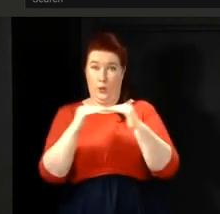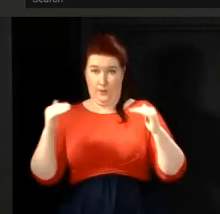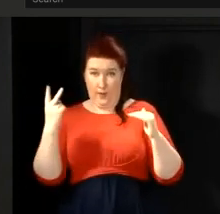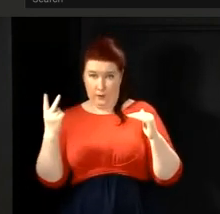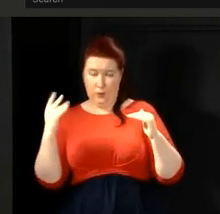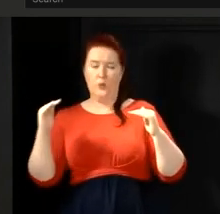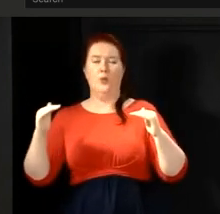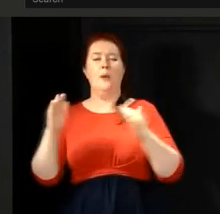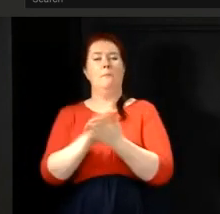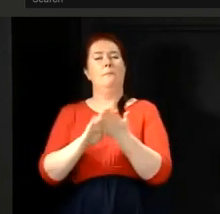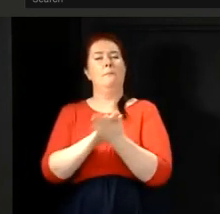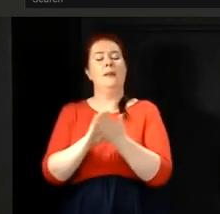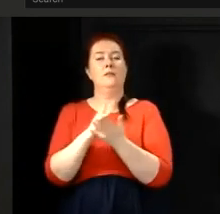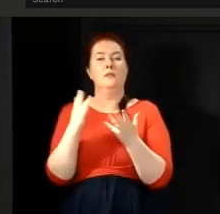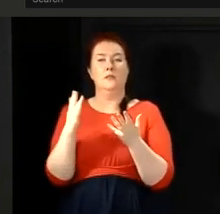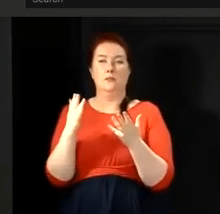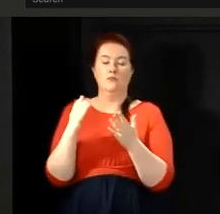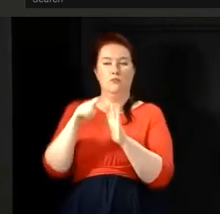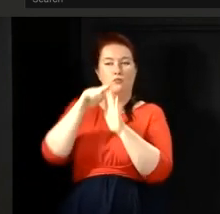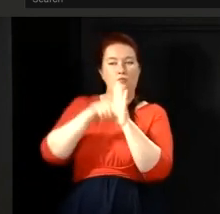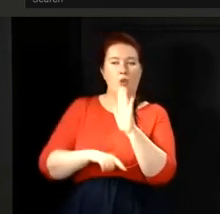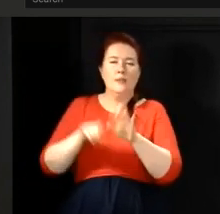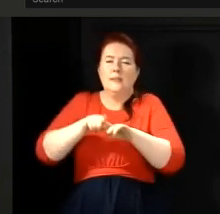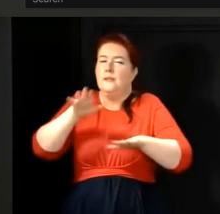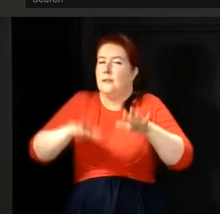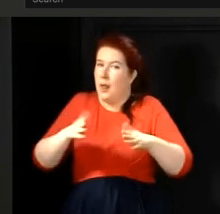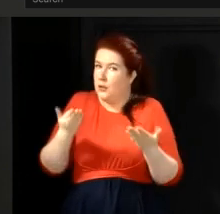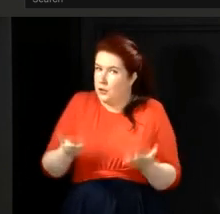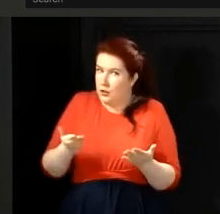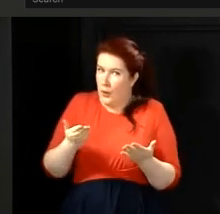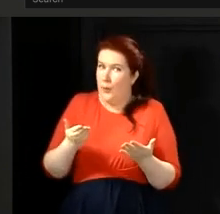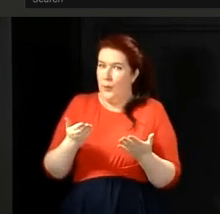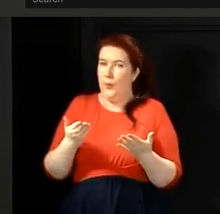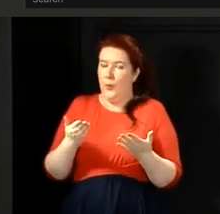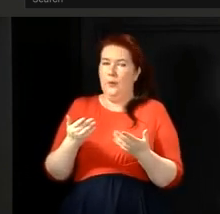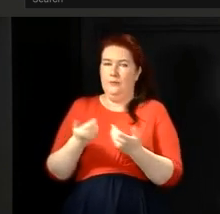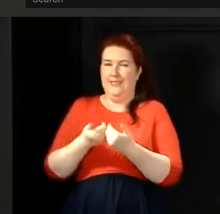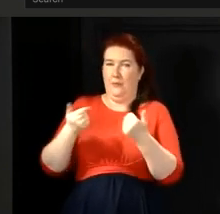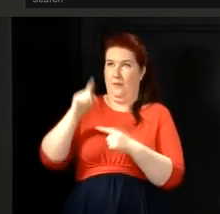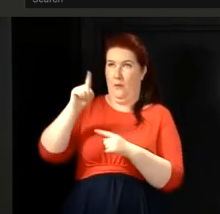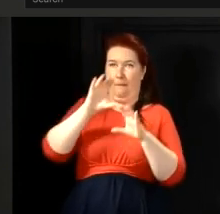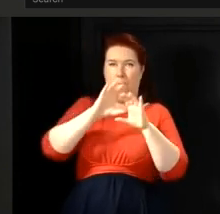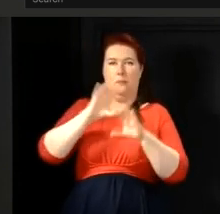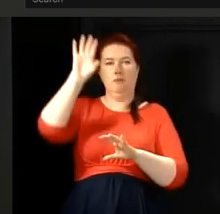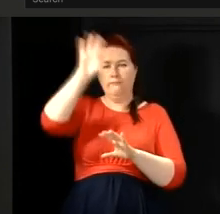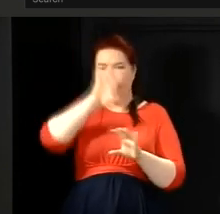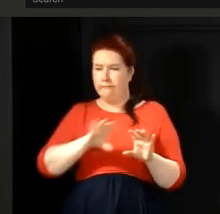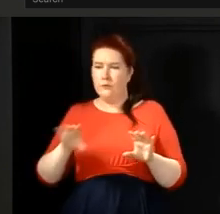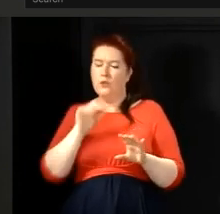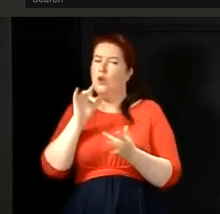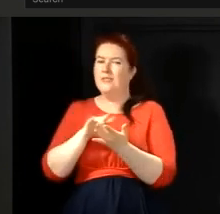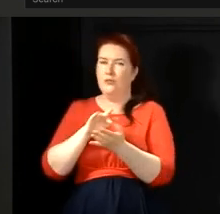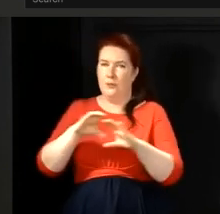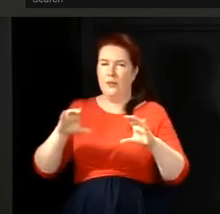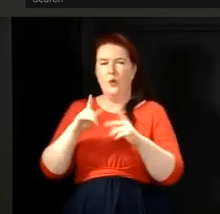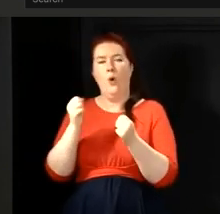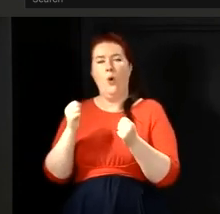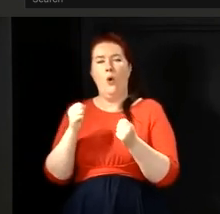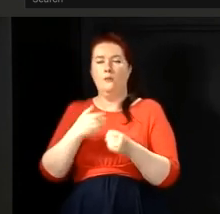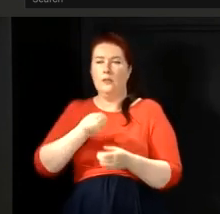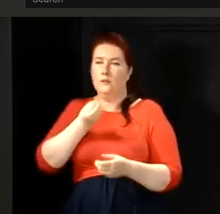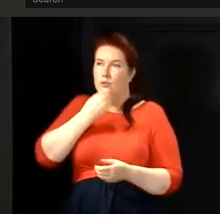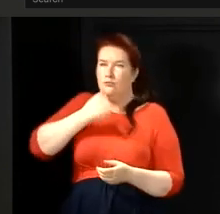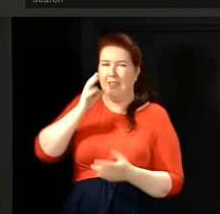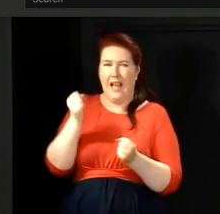broadly similar to those currently in place just now outside the Central Belt, so limitations on hospitality and no